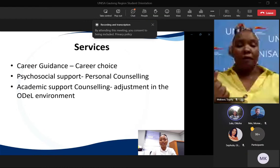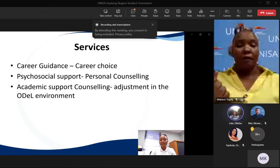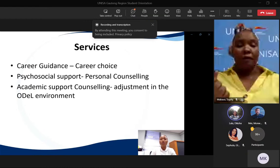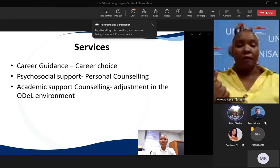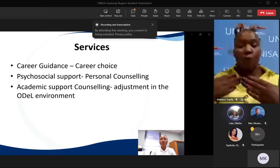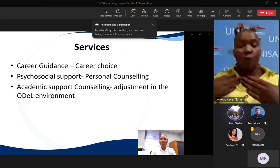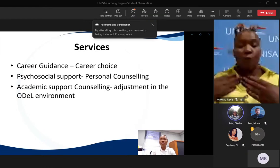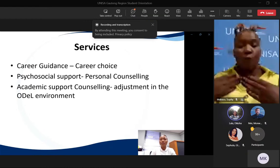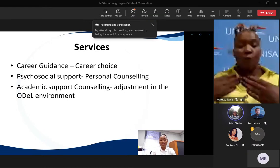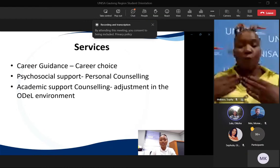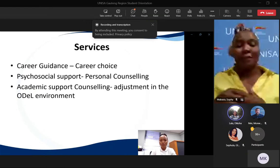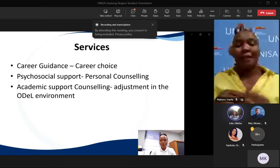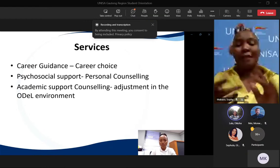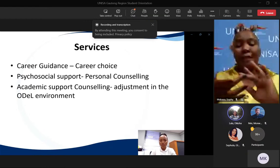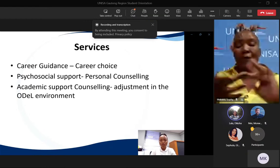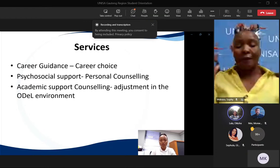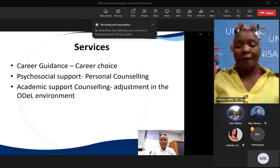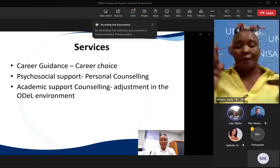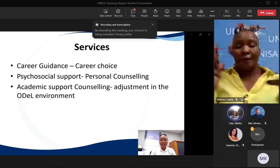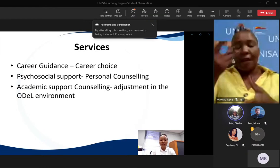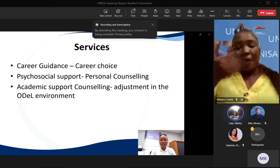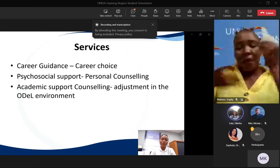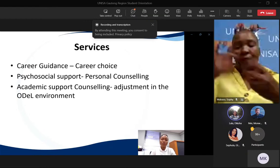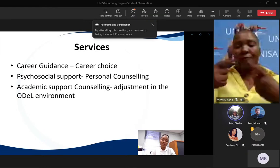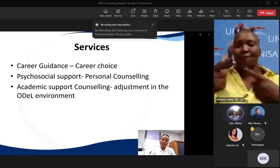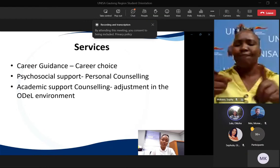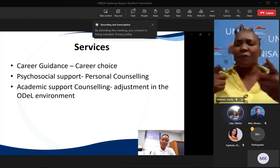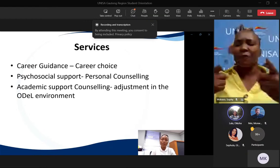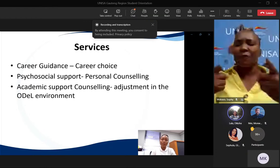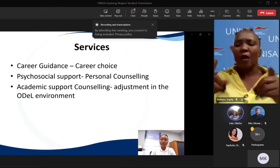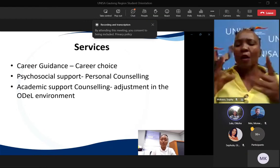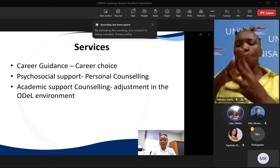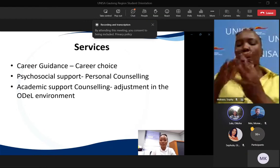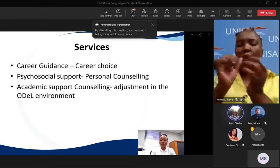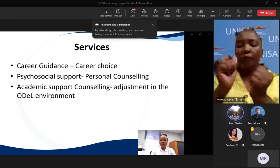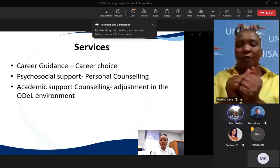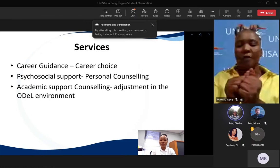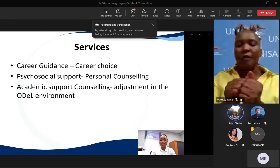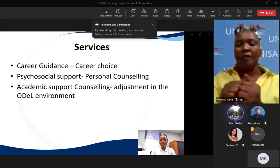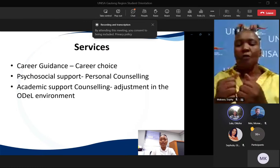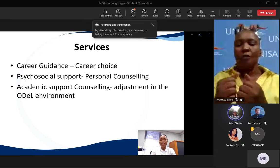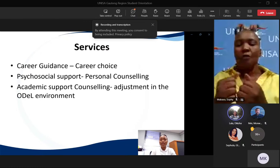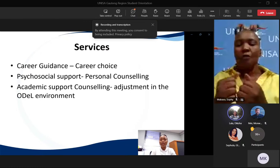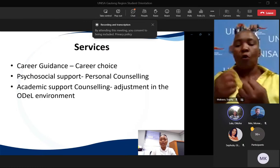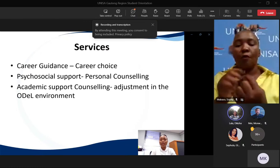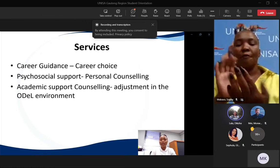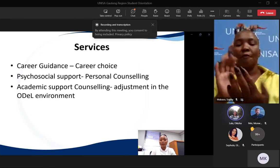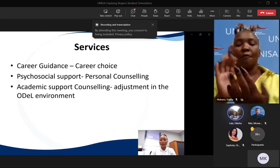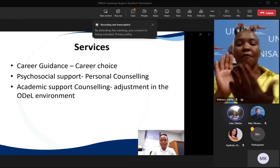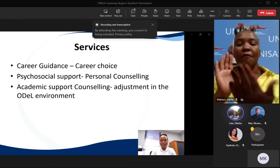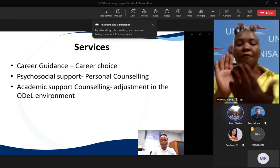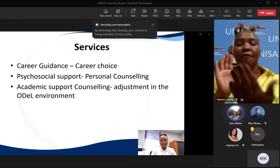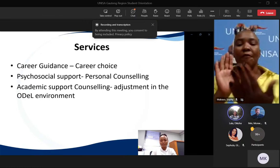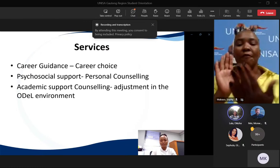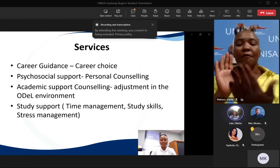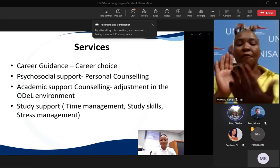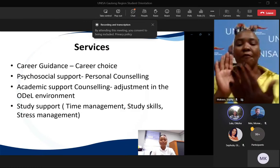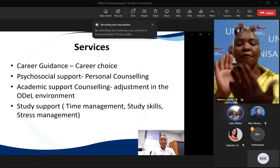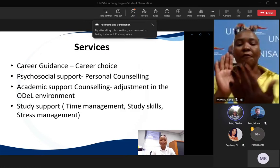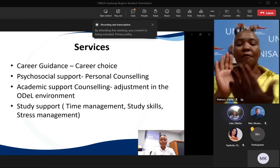open distance in learning on various workshops and as well as on personal I mean on face-to-face uh